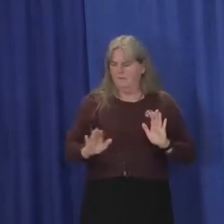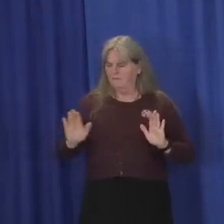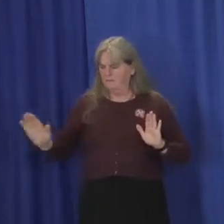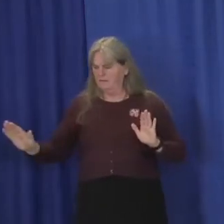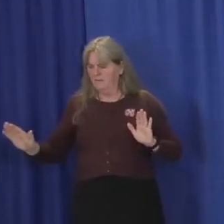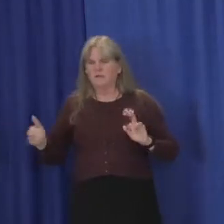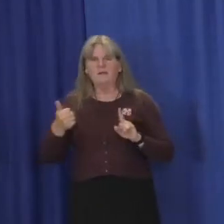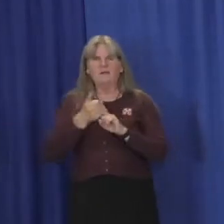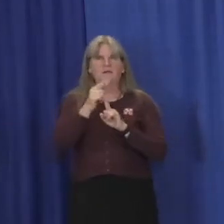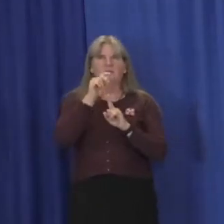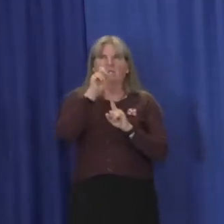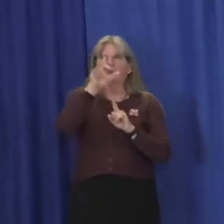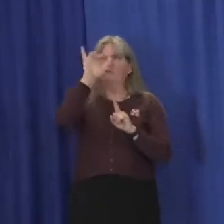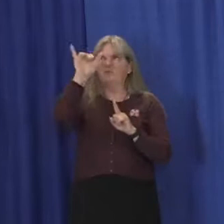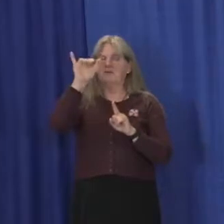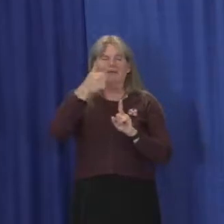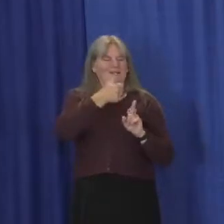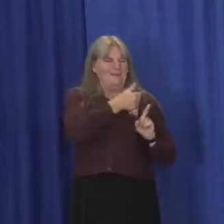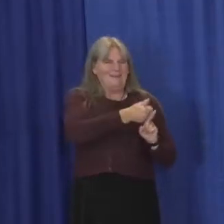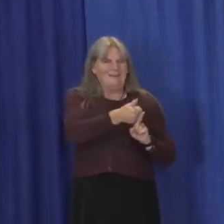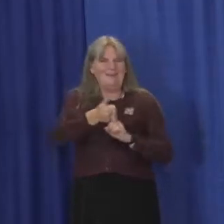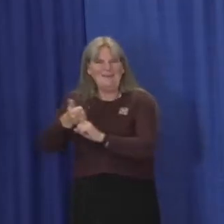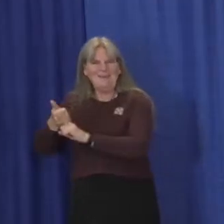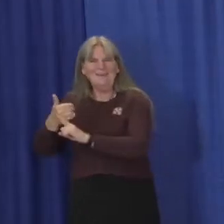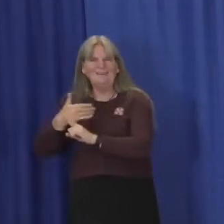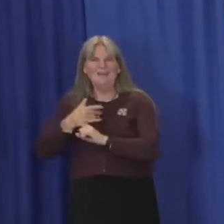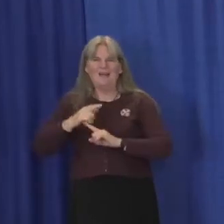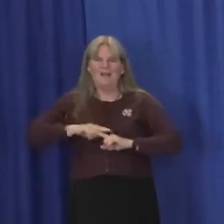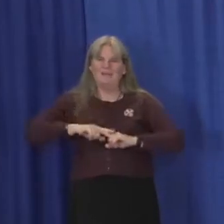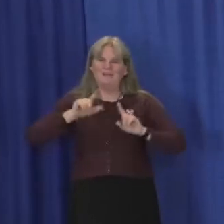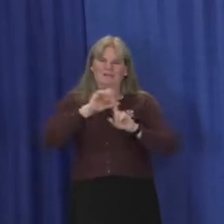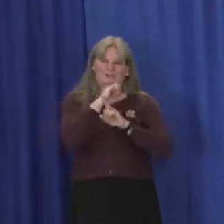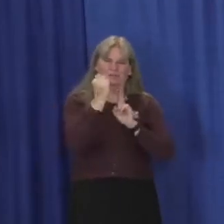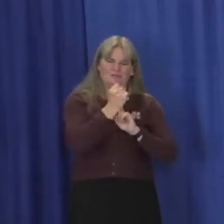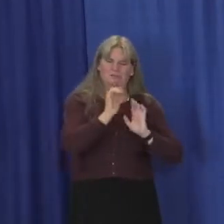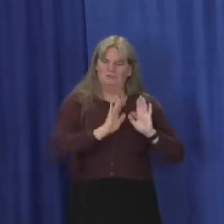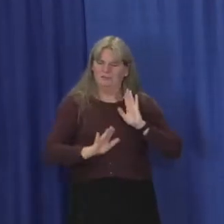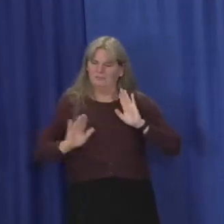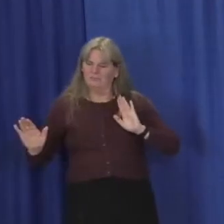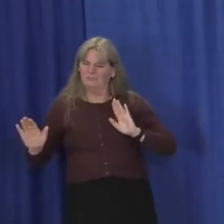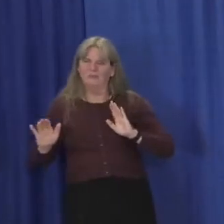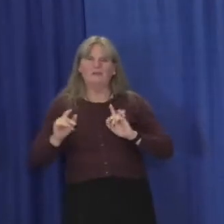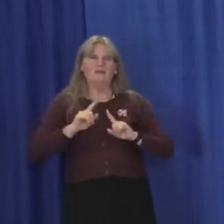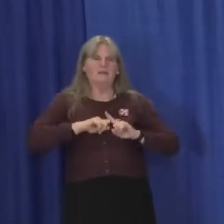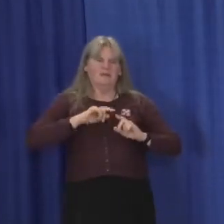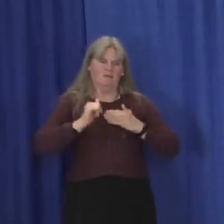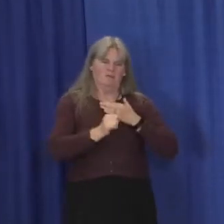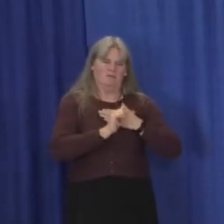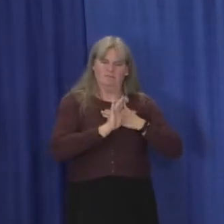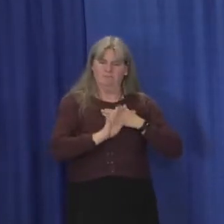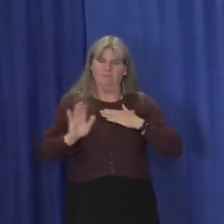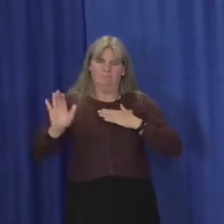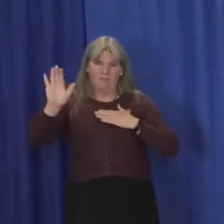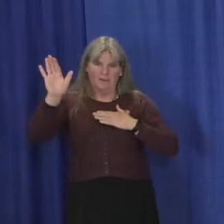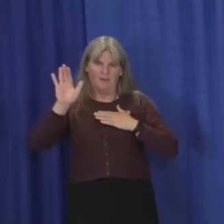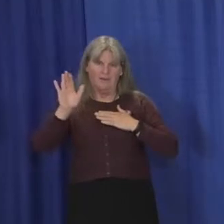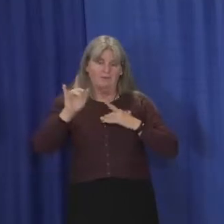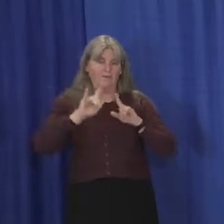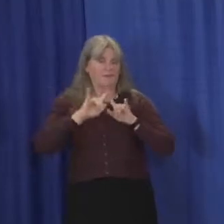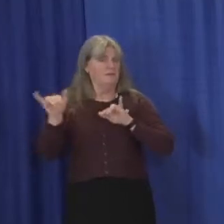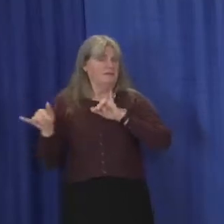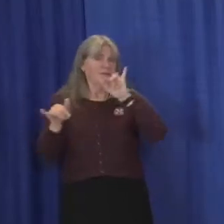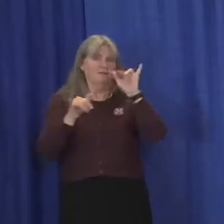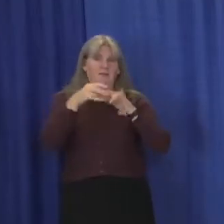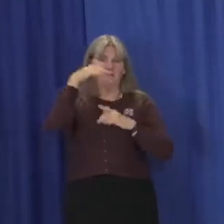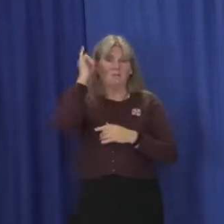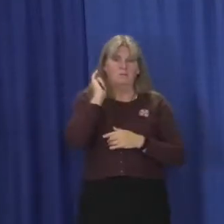their own risk, and their own indications of risk at the time. We too will respond as things